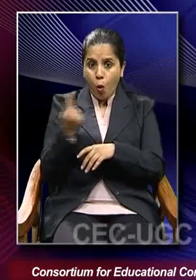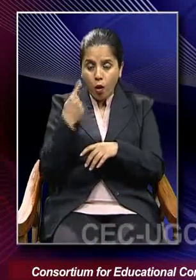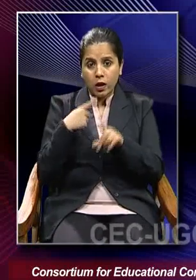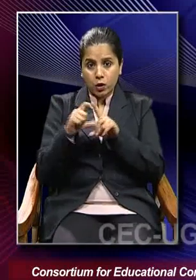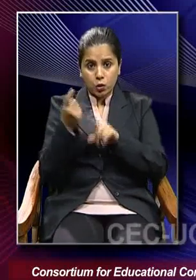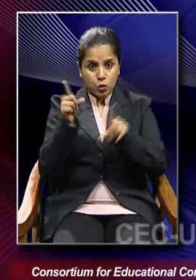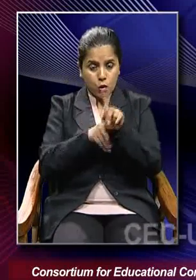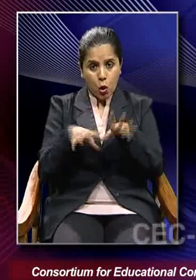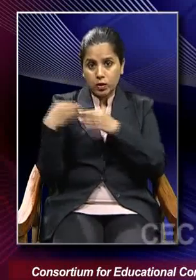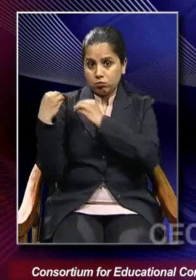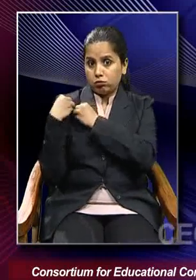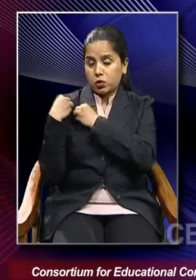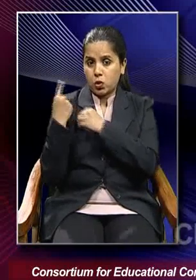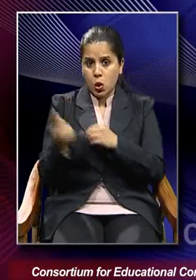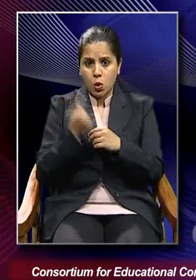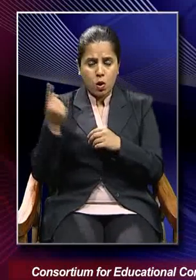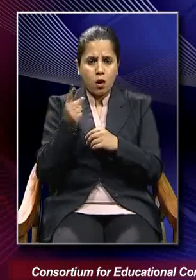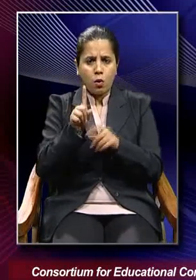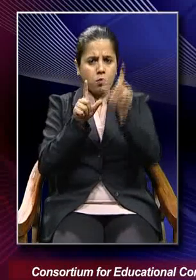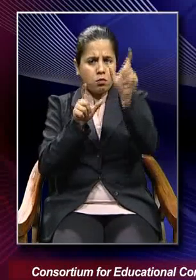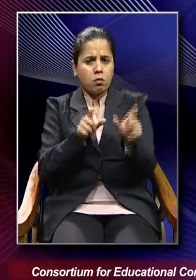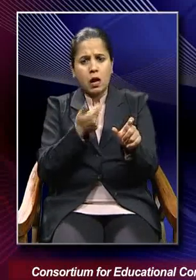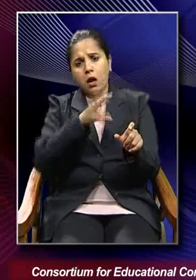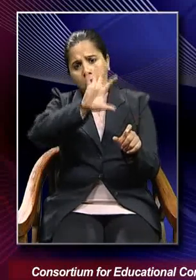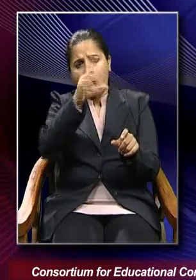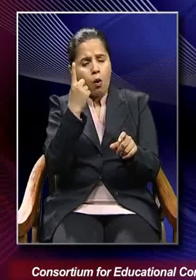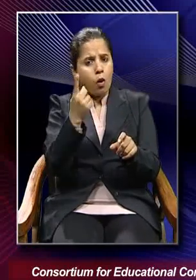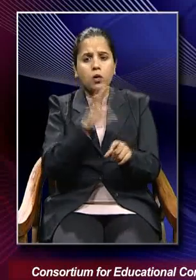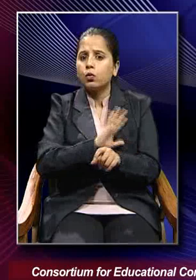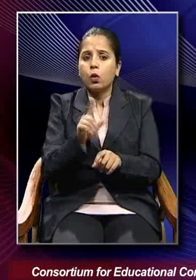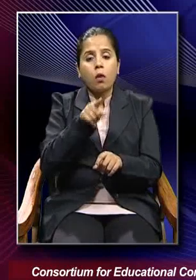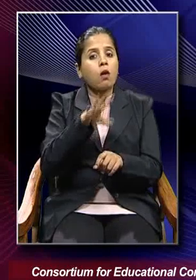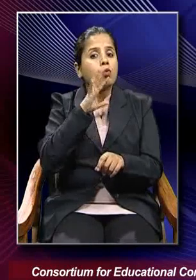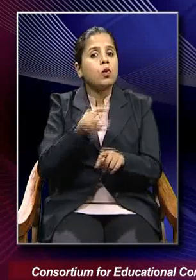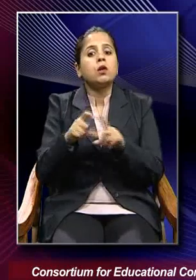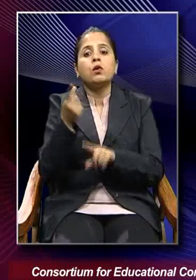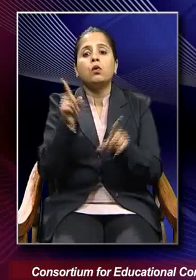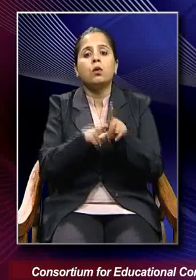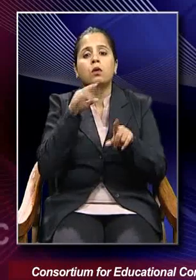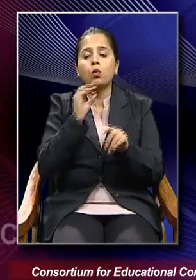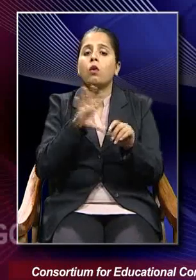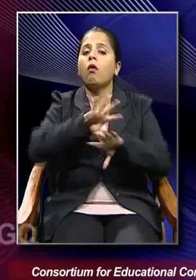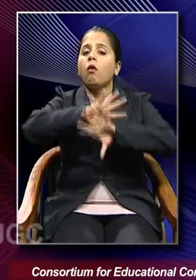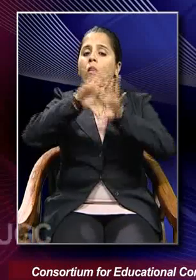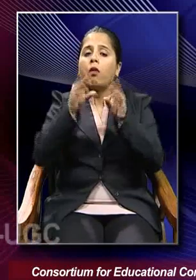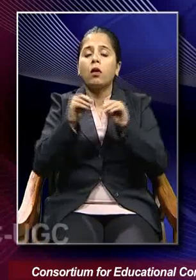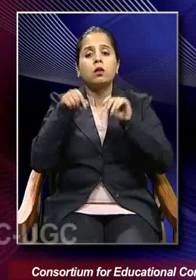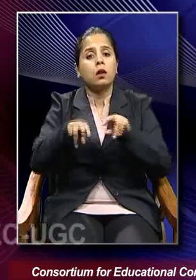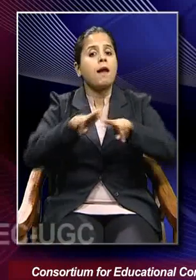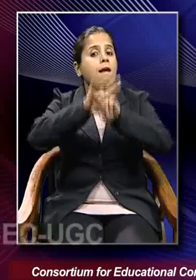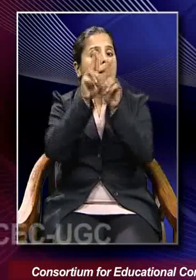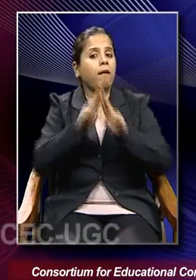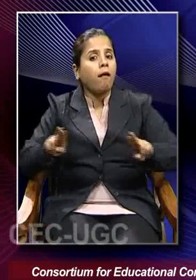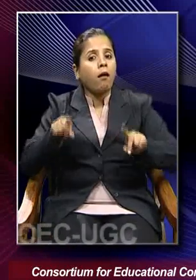and responsibility of a single nation, but it is the duty of the entire